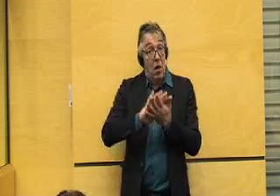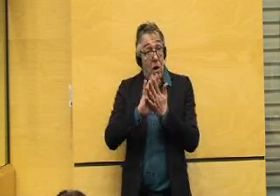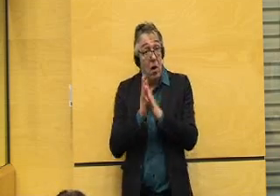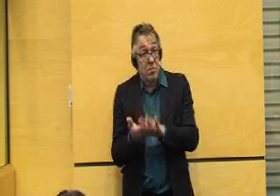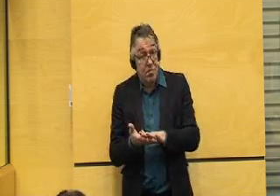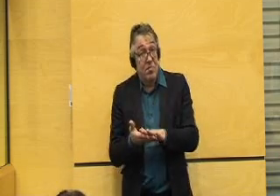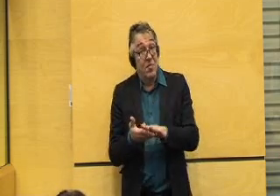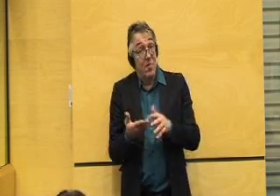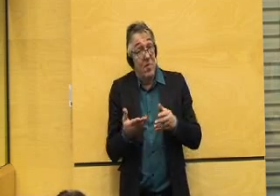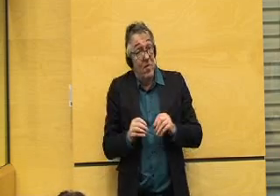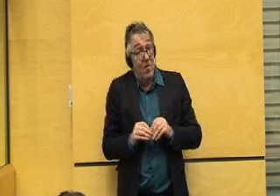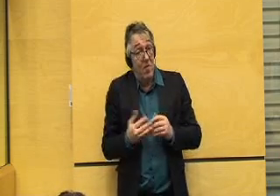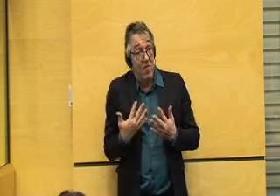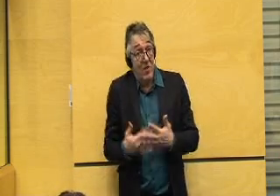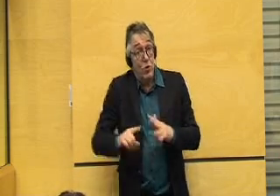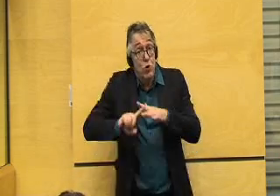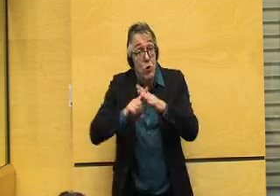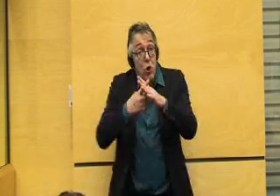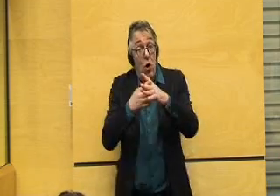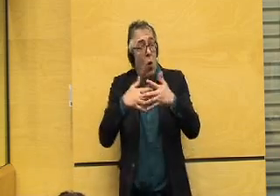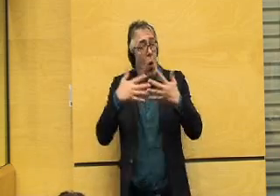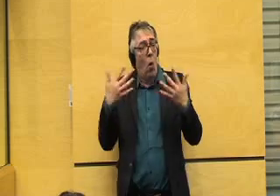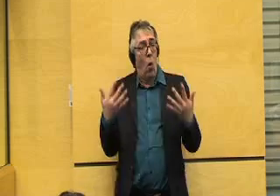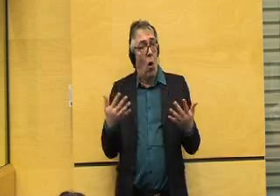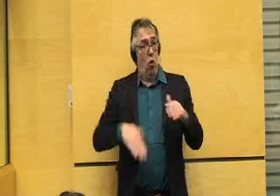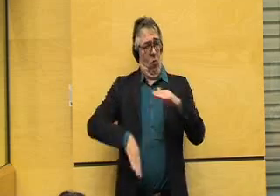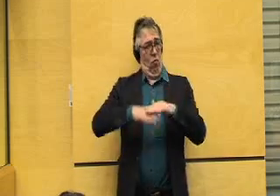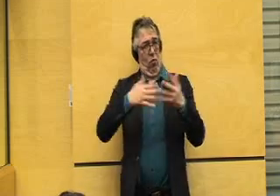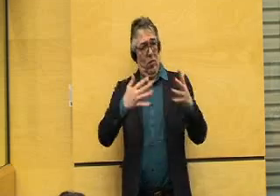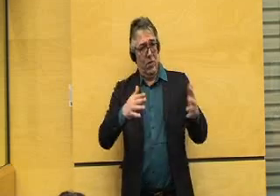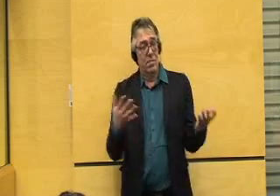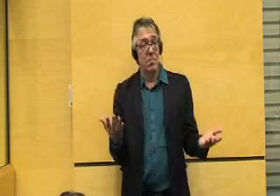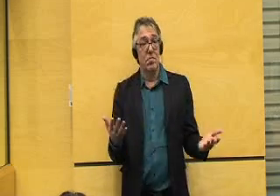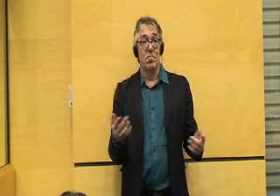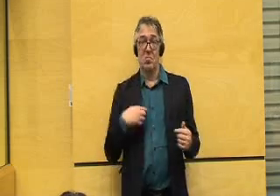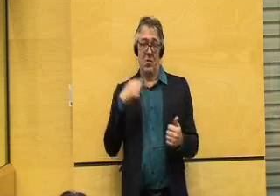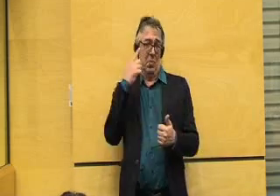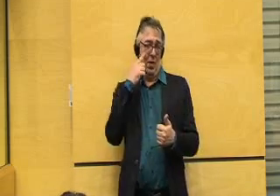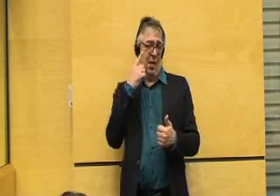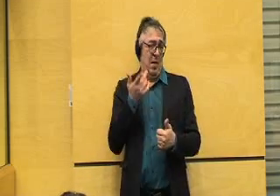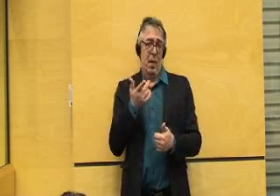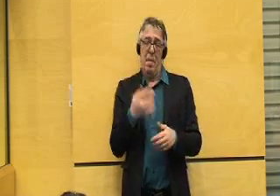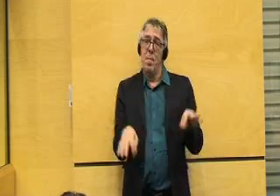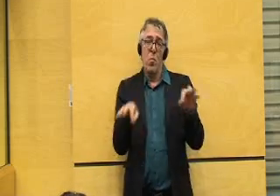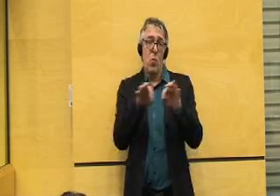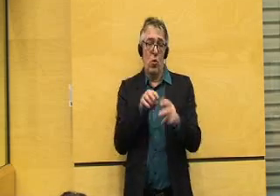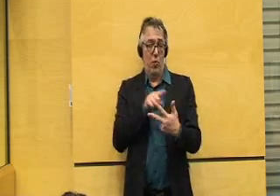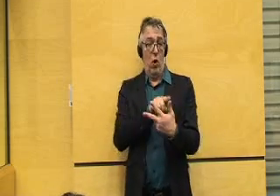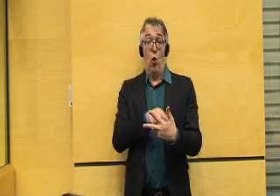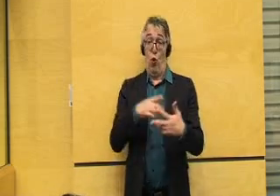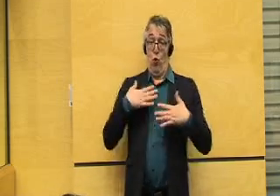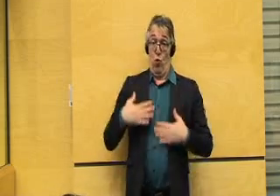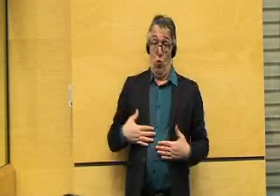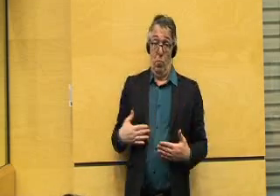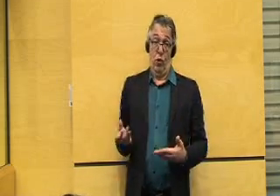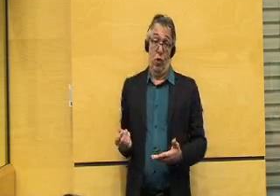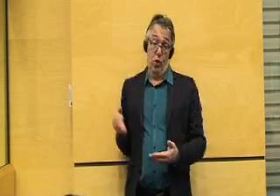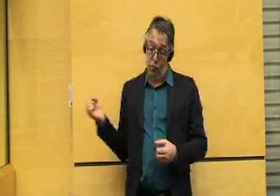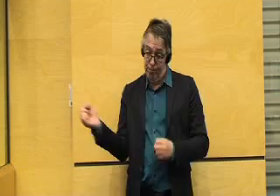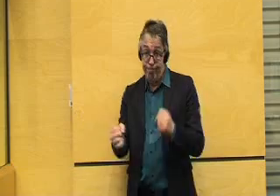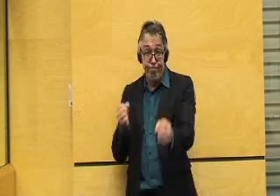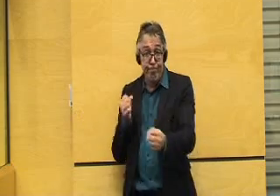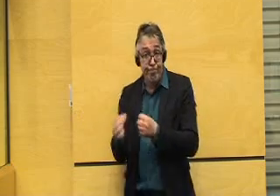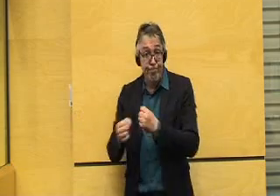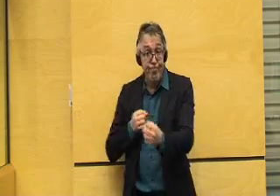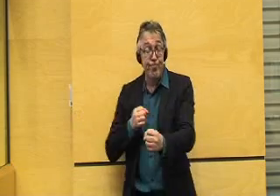of resources? And here I'm talking human resources, financial and technical resources to combat